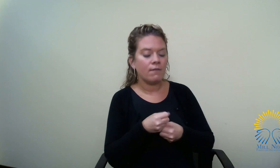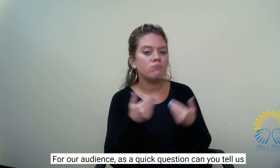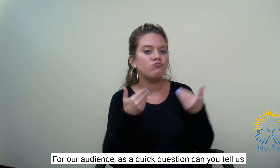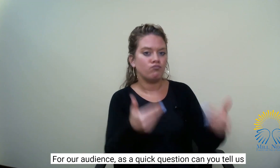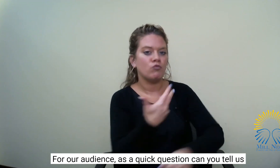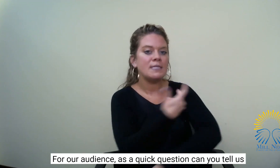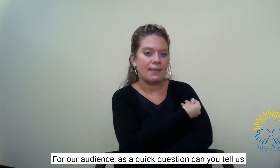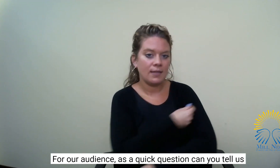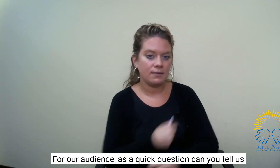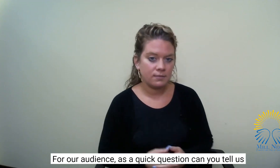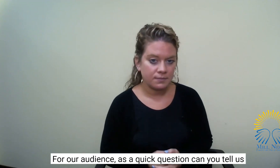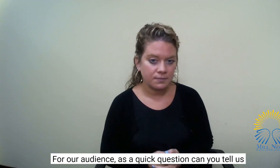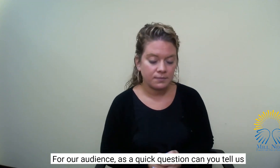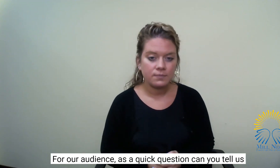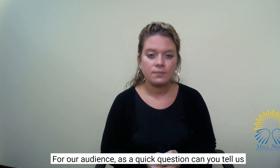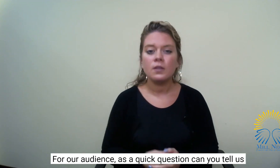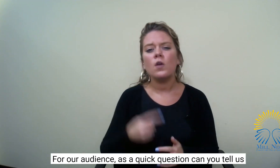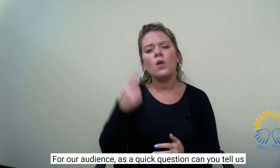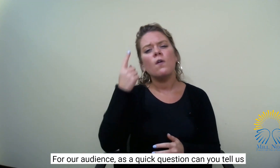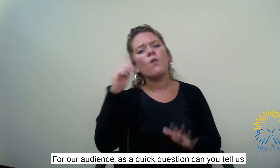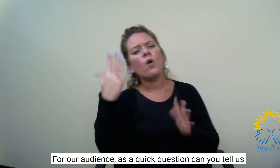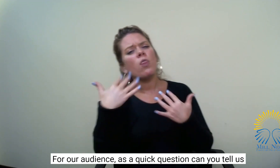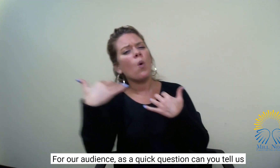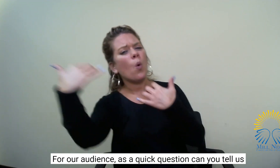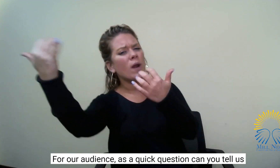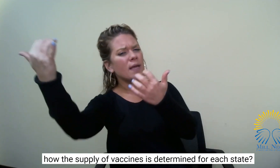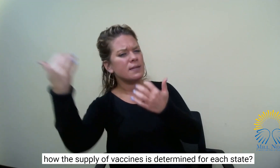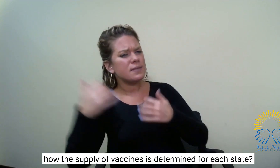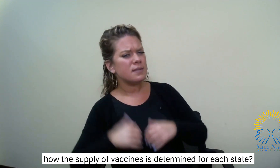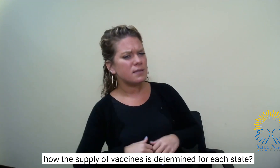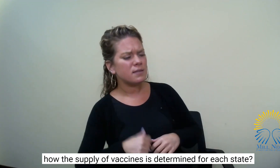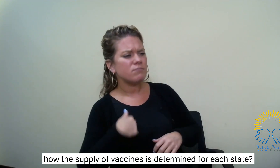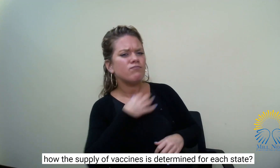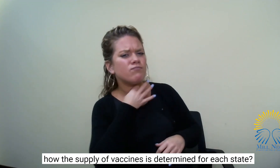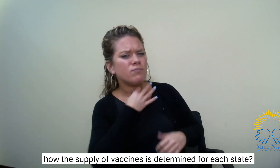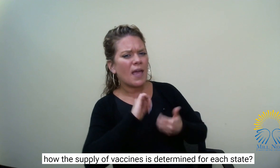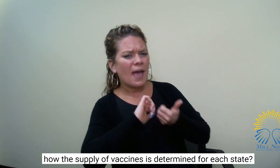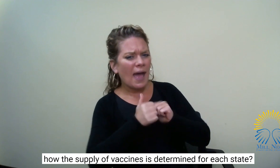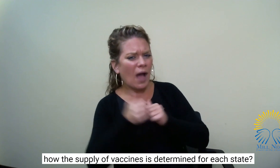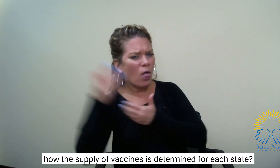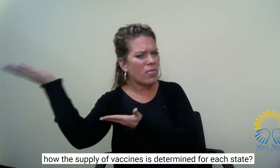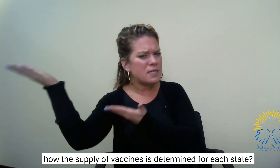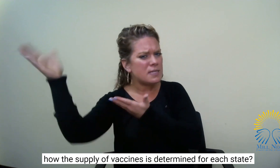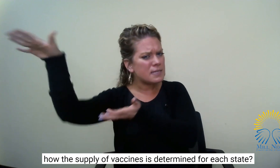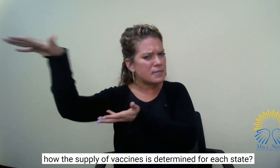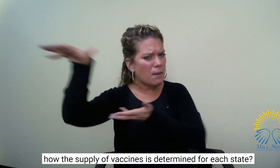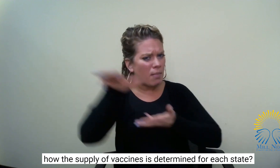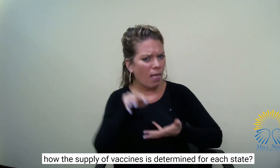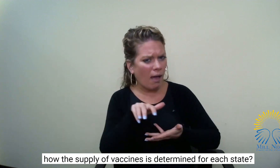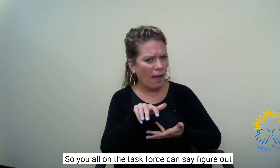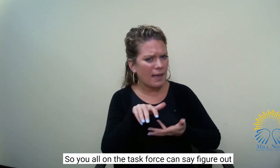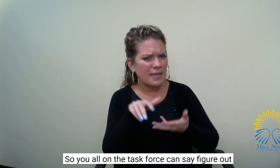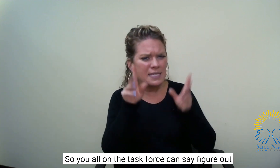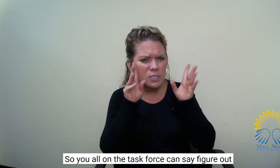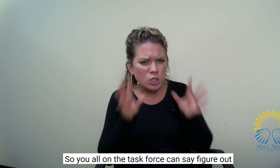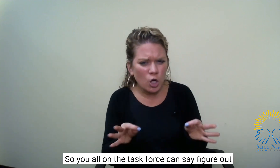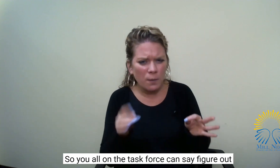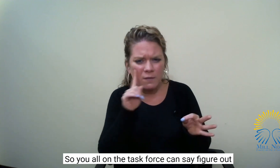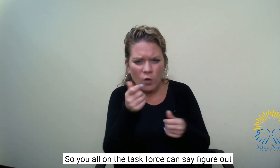our audience, as a quick question, can you tell us how the supply of vaccines is determined for each state so you all on the task force